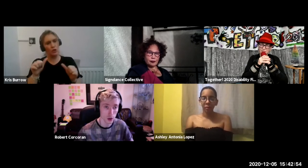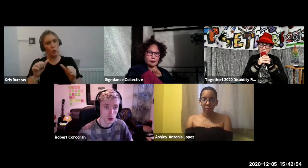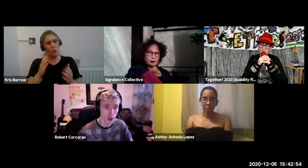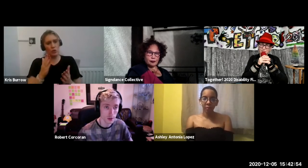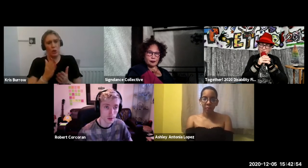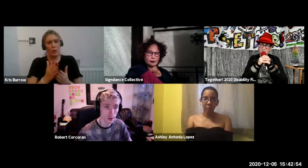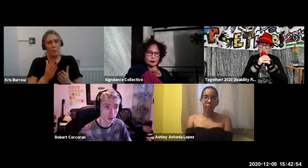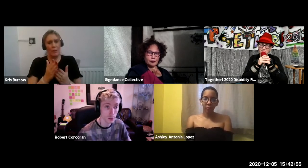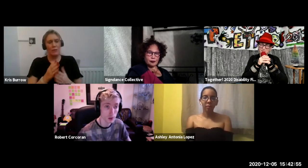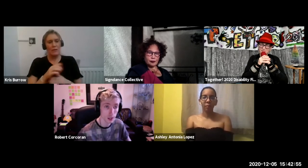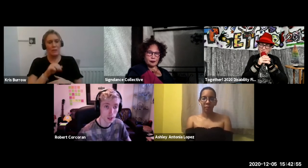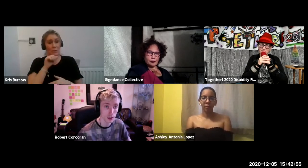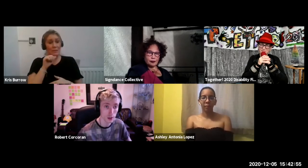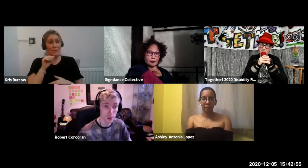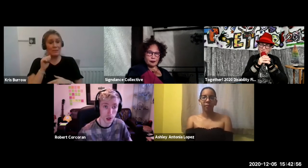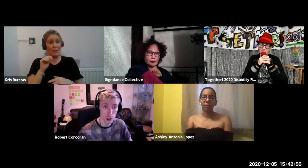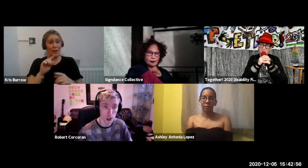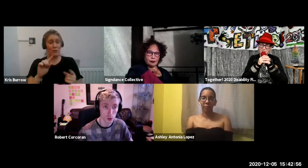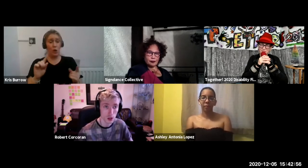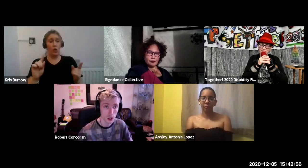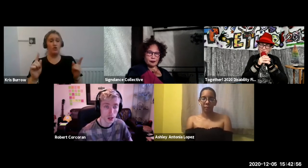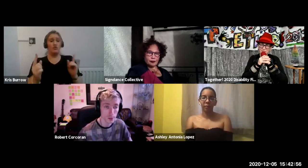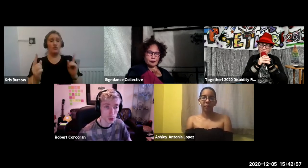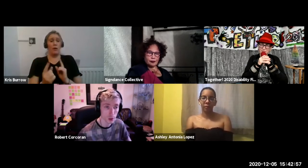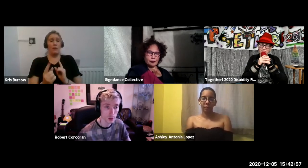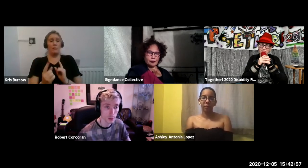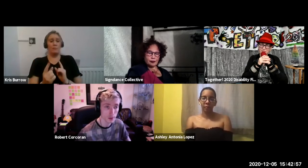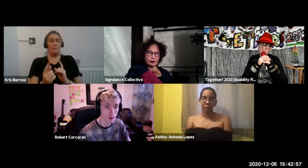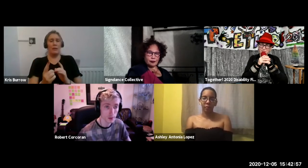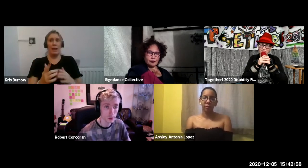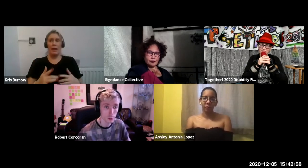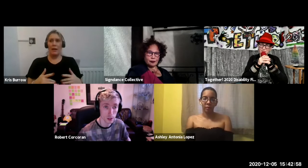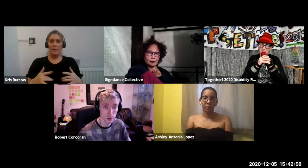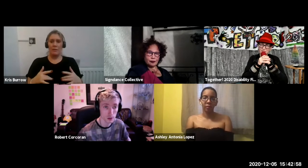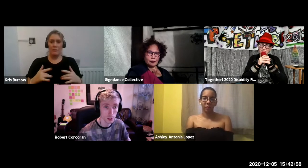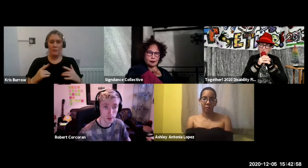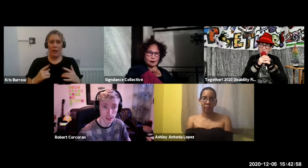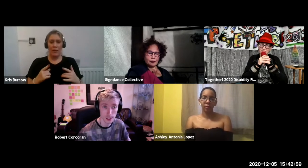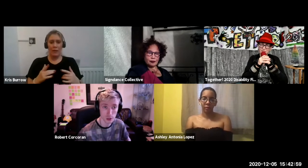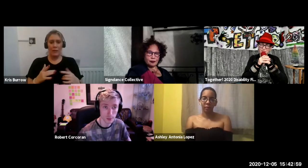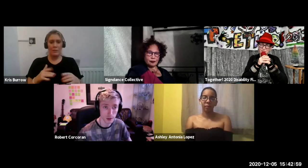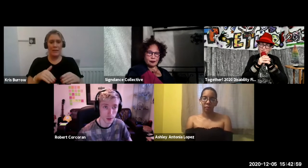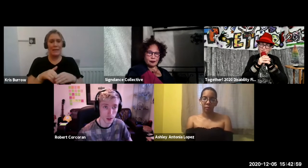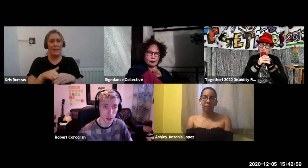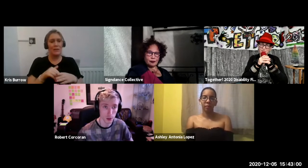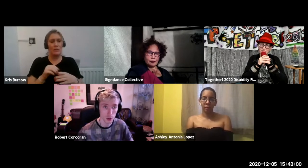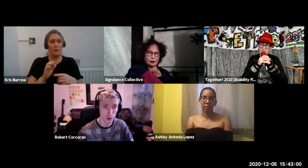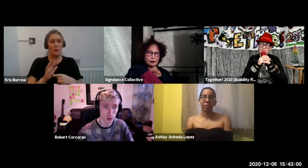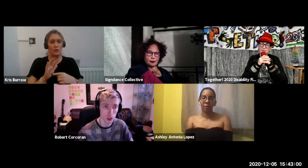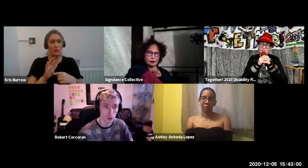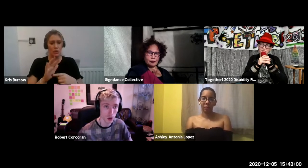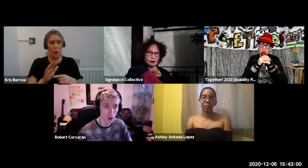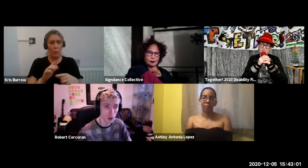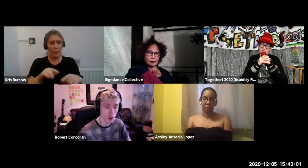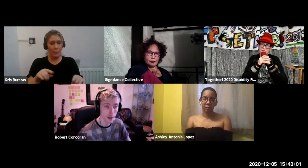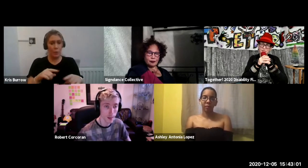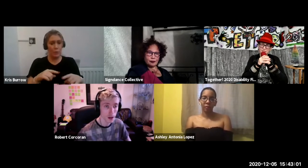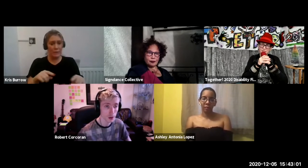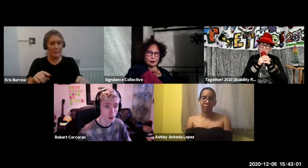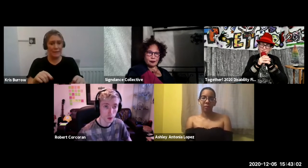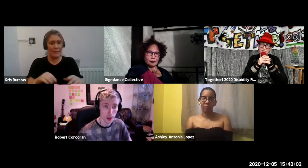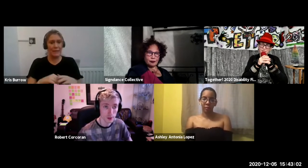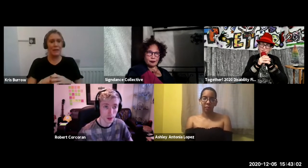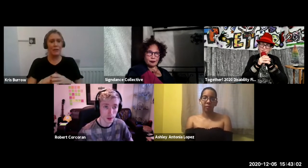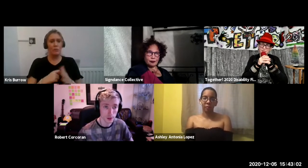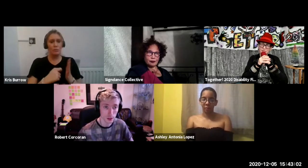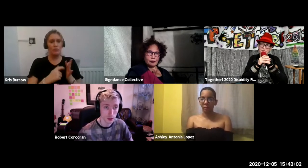nice contrast. And the music is from our show In Between Spaces, but it's been slightly remixed by the composer Richard Pollock.